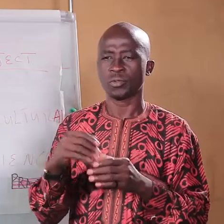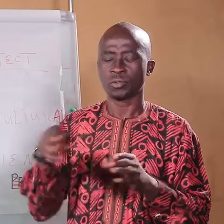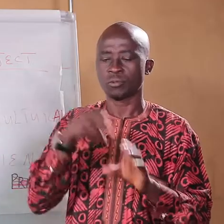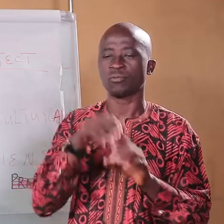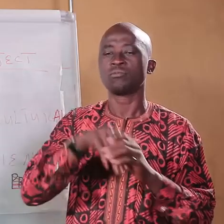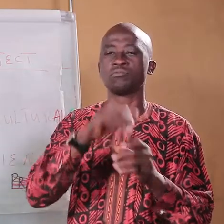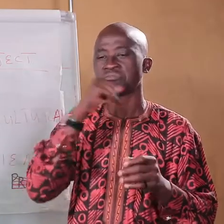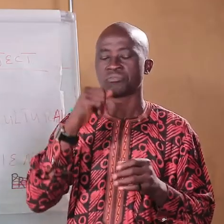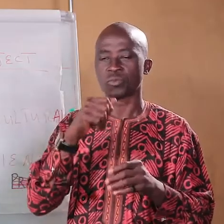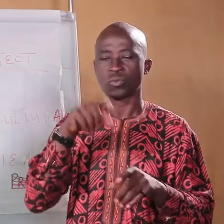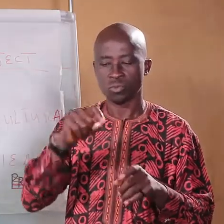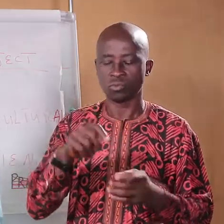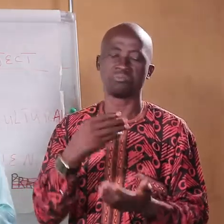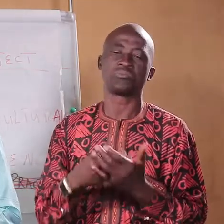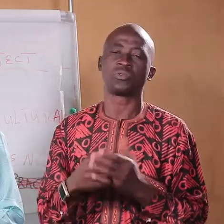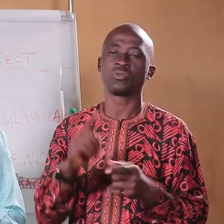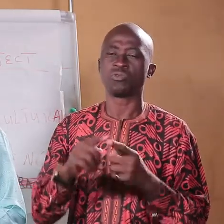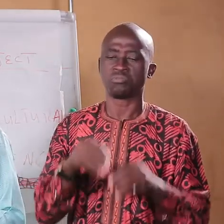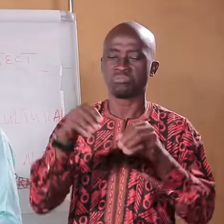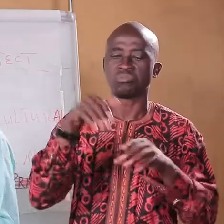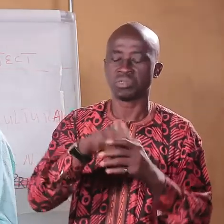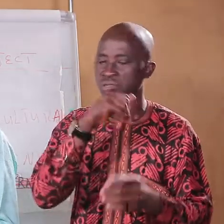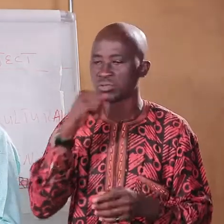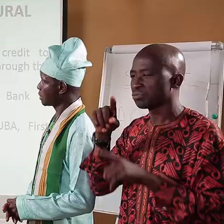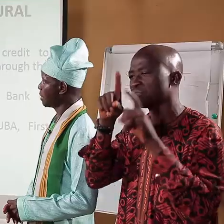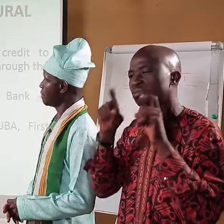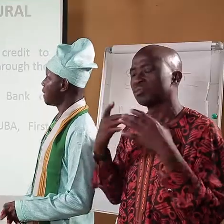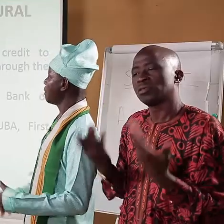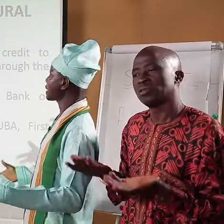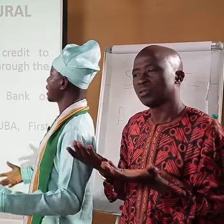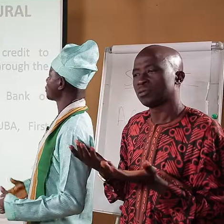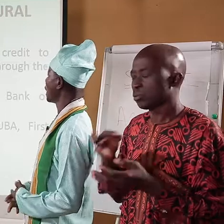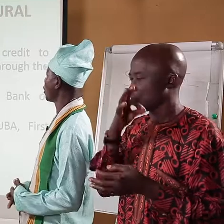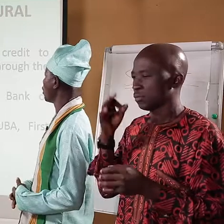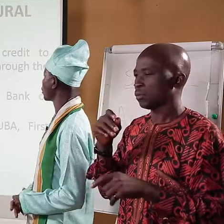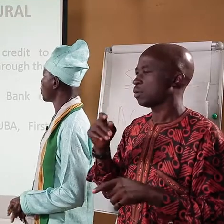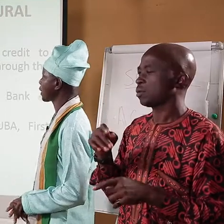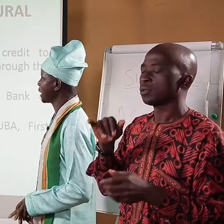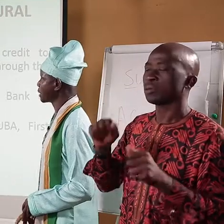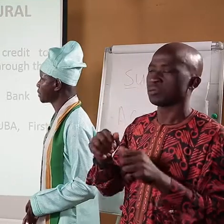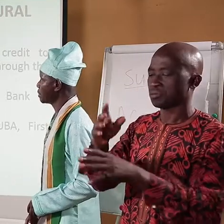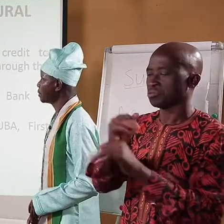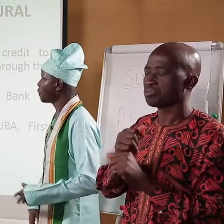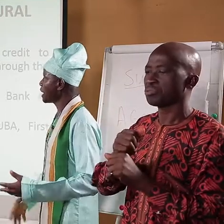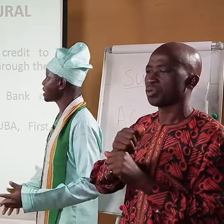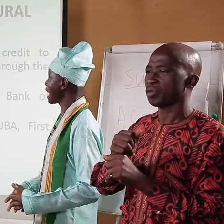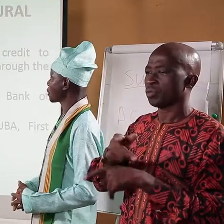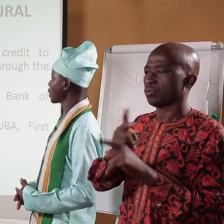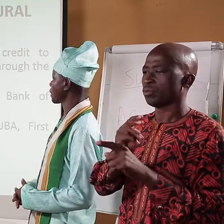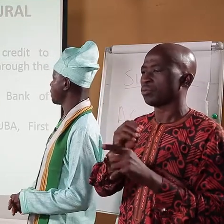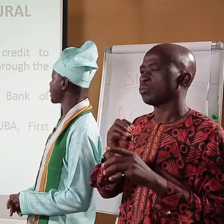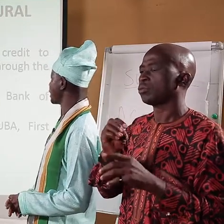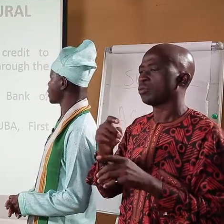money to sink into agriculture? Farmers can obtain loan or credit to finance